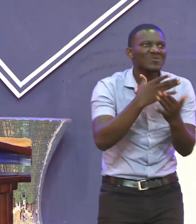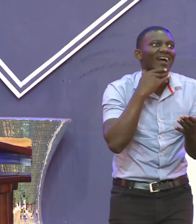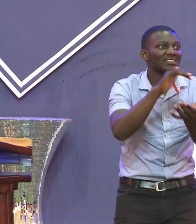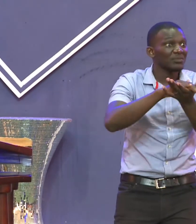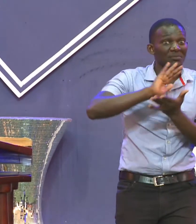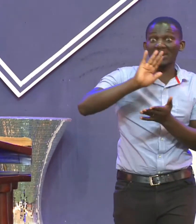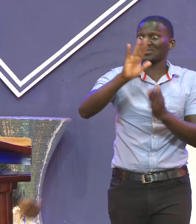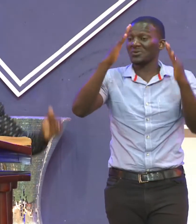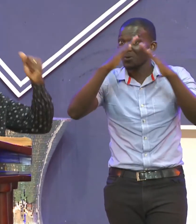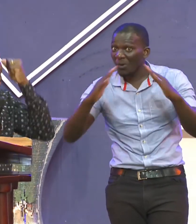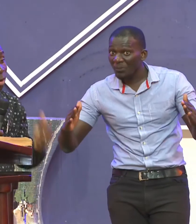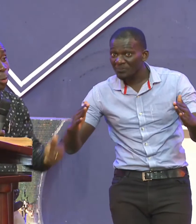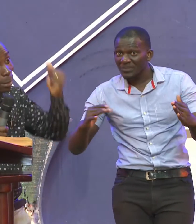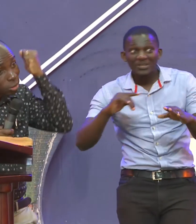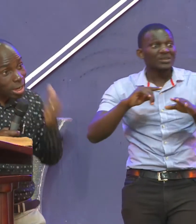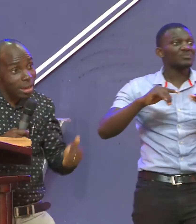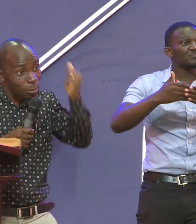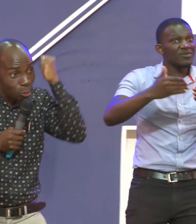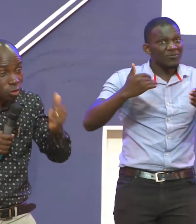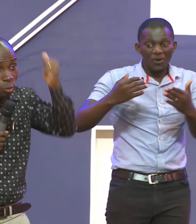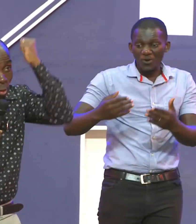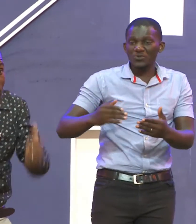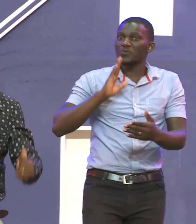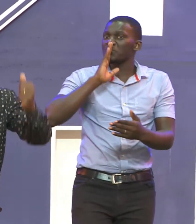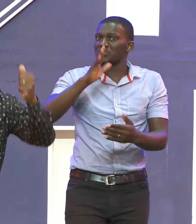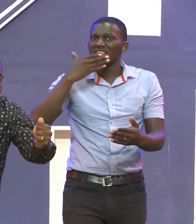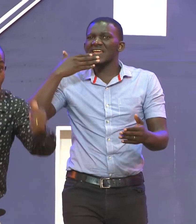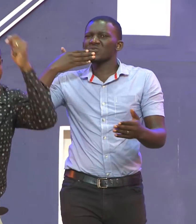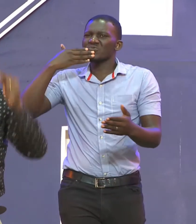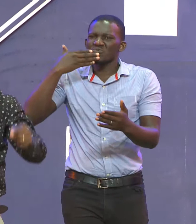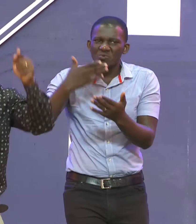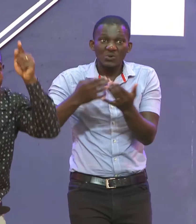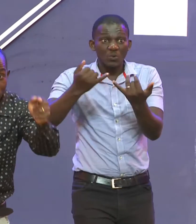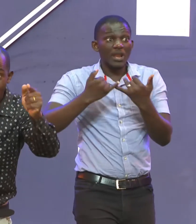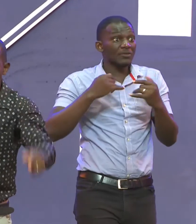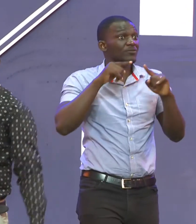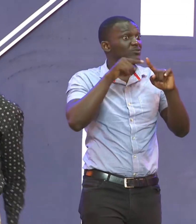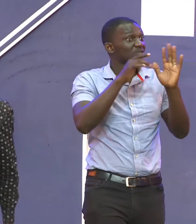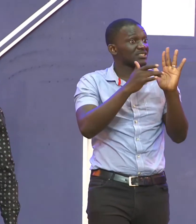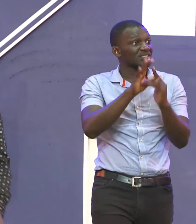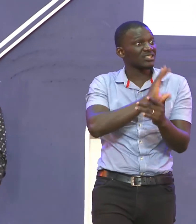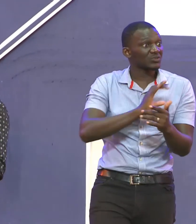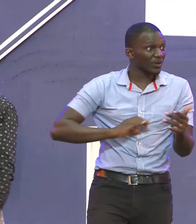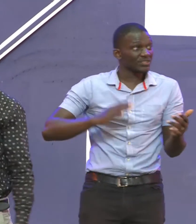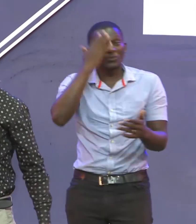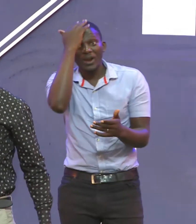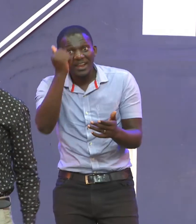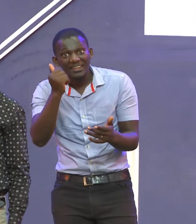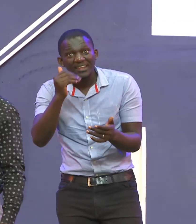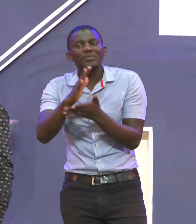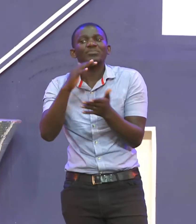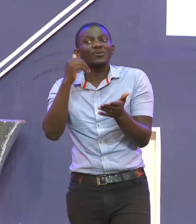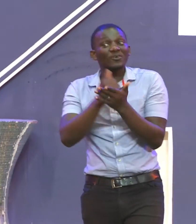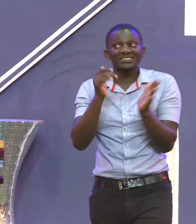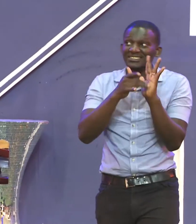good husband at home. Ngatosose kuba mukyala mulunji ku omwami eri Yesu kuba Yesu yebalo. And you've not been a good